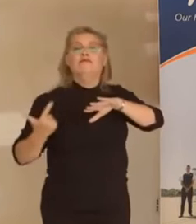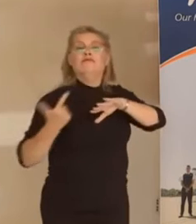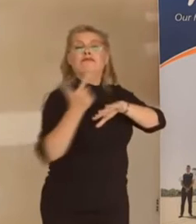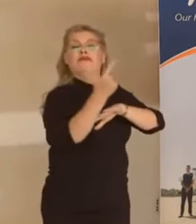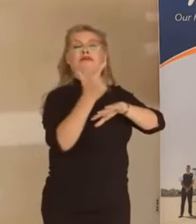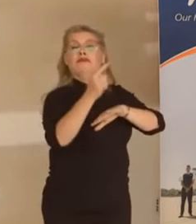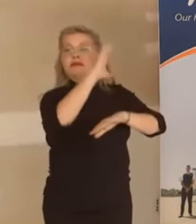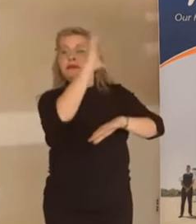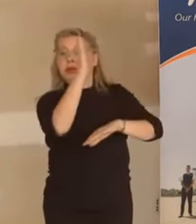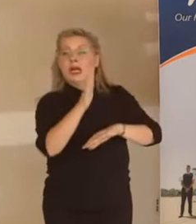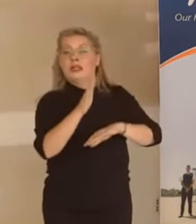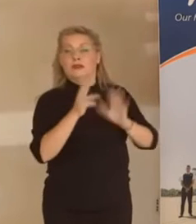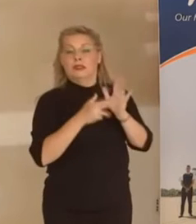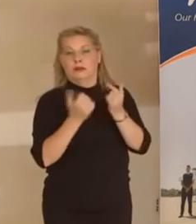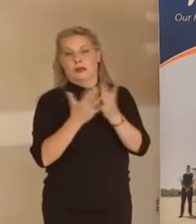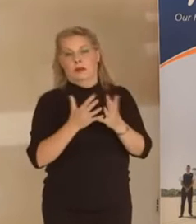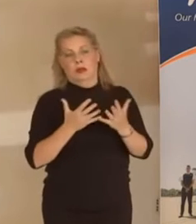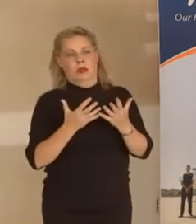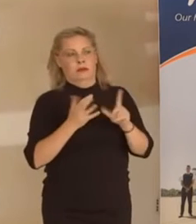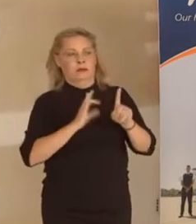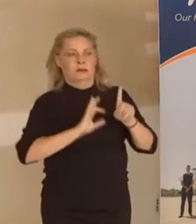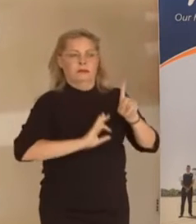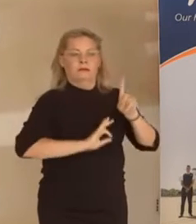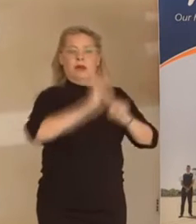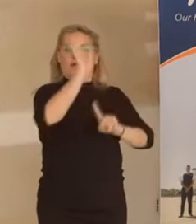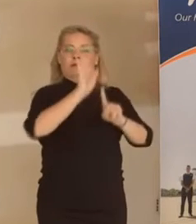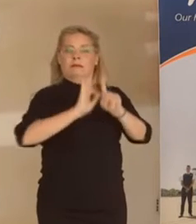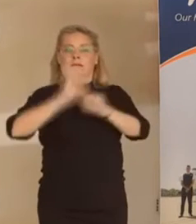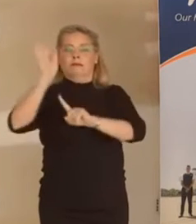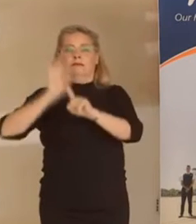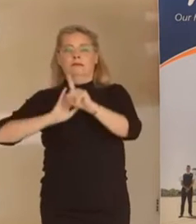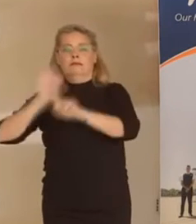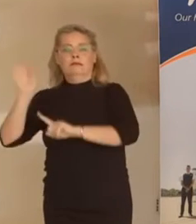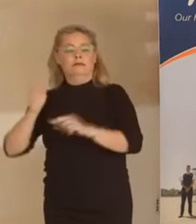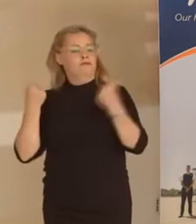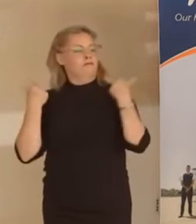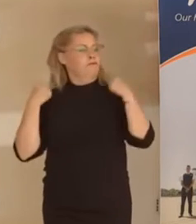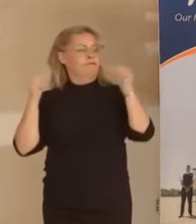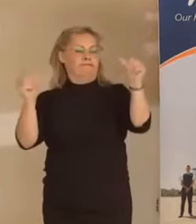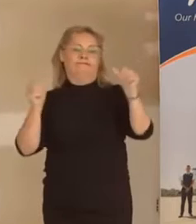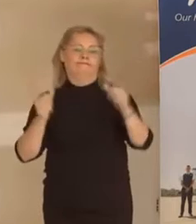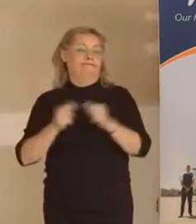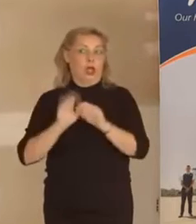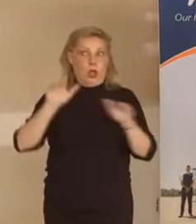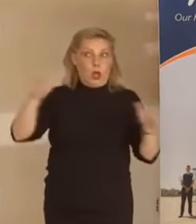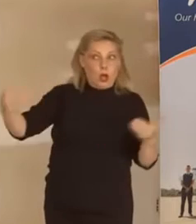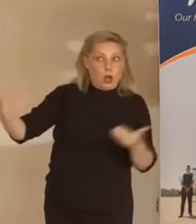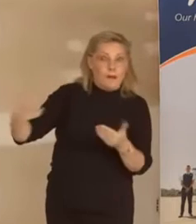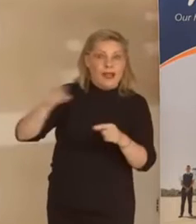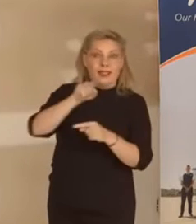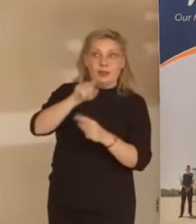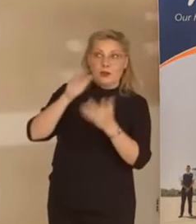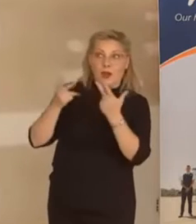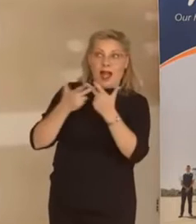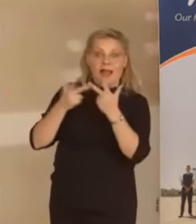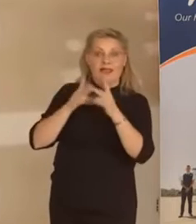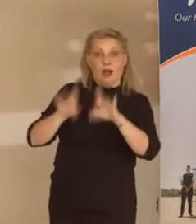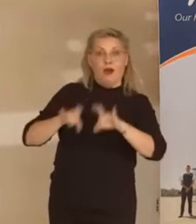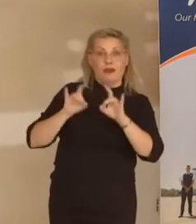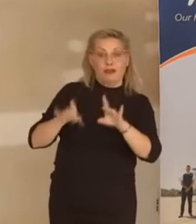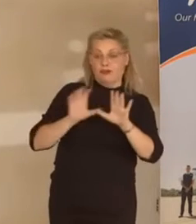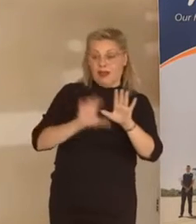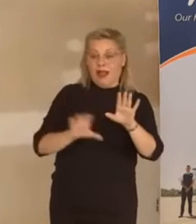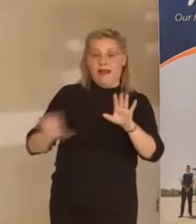we are doing much better and have achieved better outcomes than other states, and that's because of the establishment